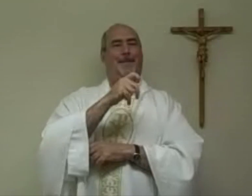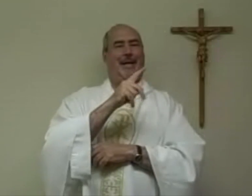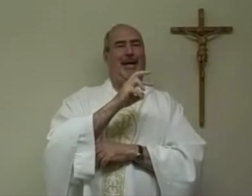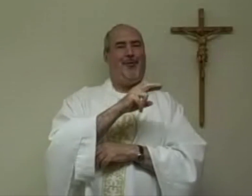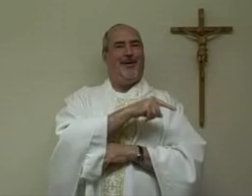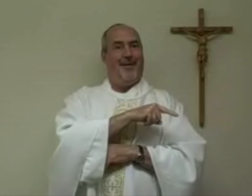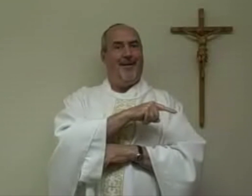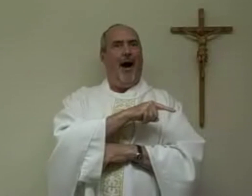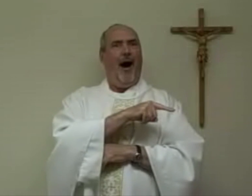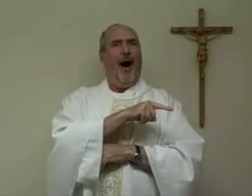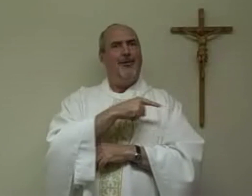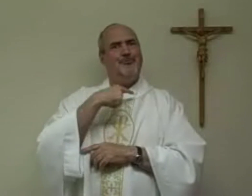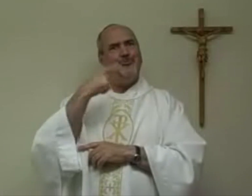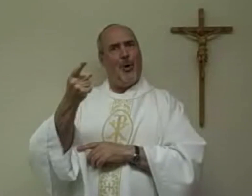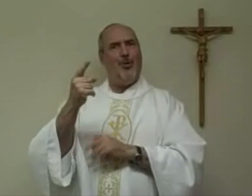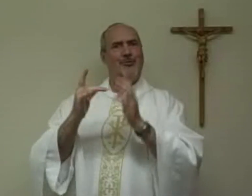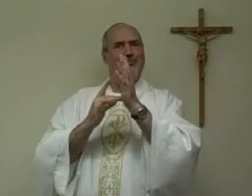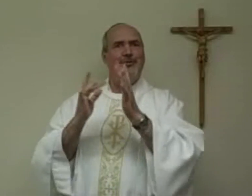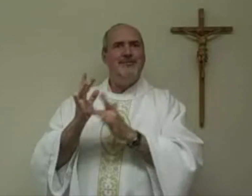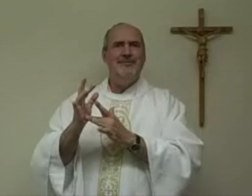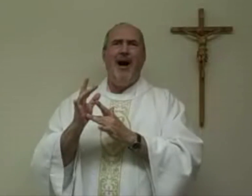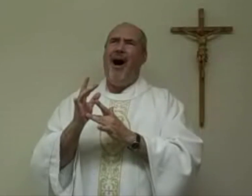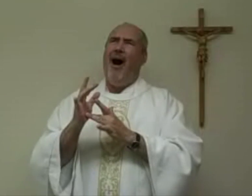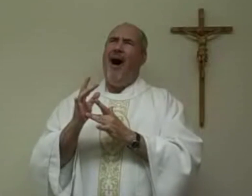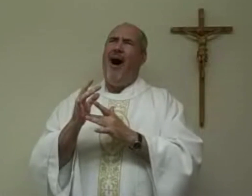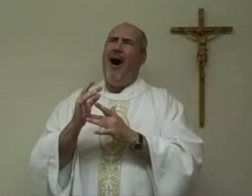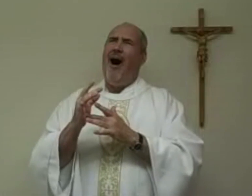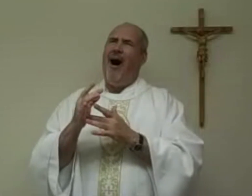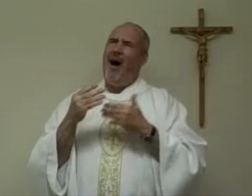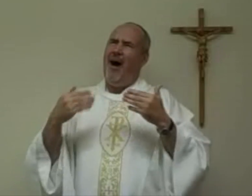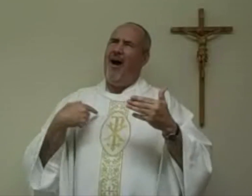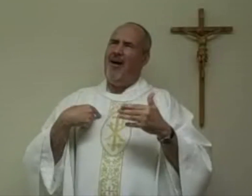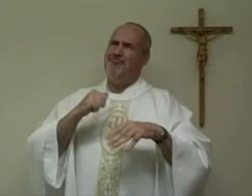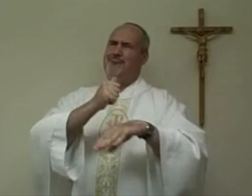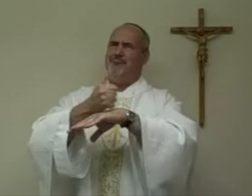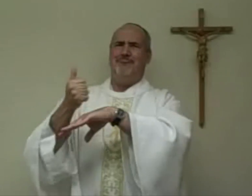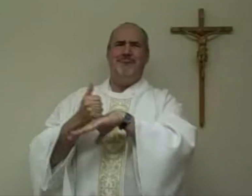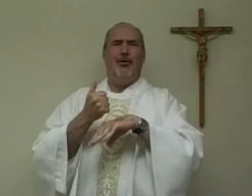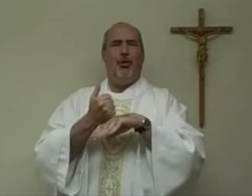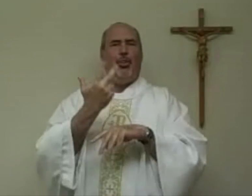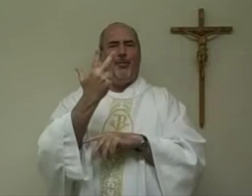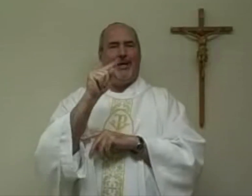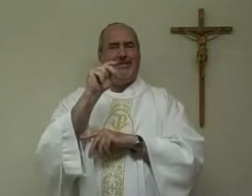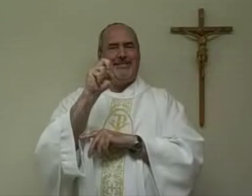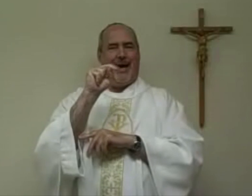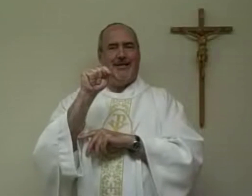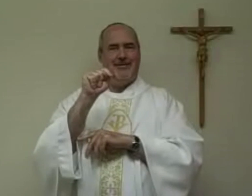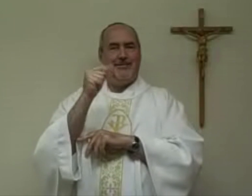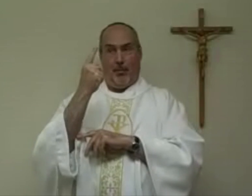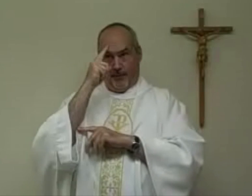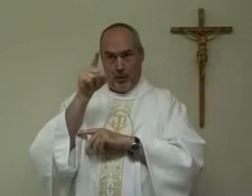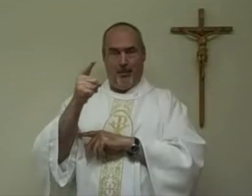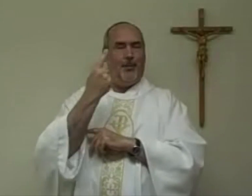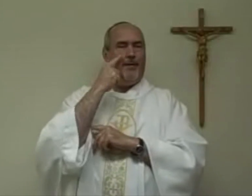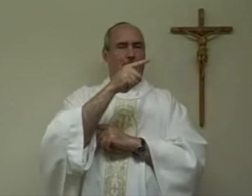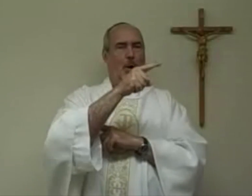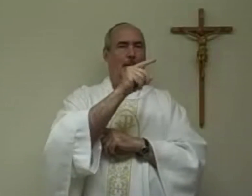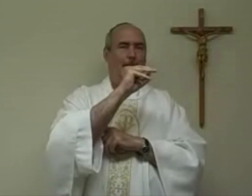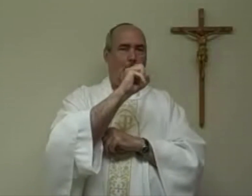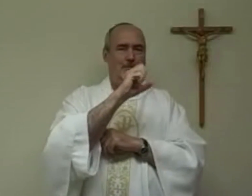And next, Peter told Jesus, he said, "Why don't I go ahead and set up 3 tents,